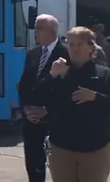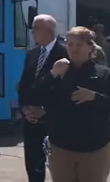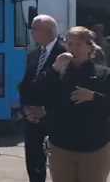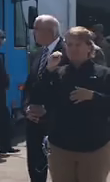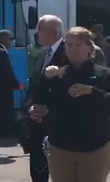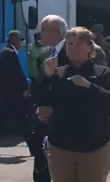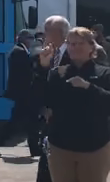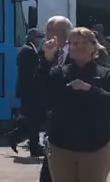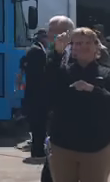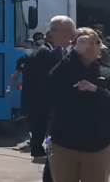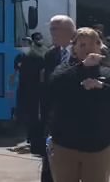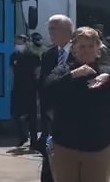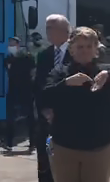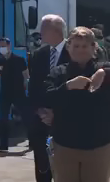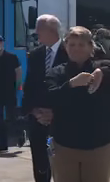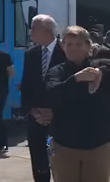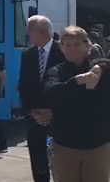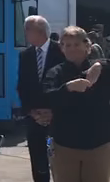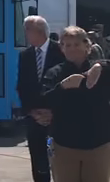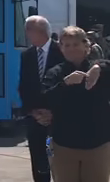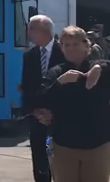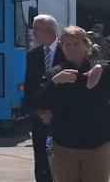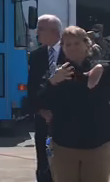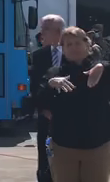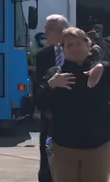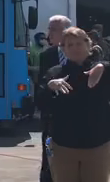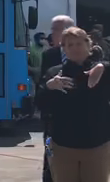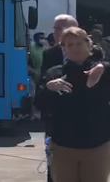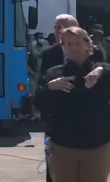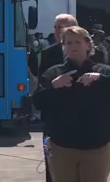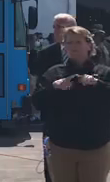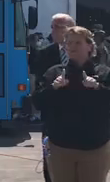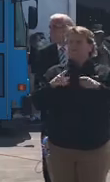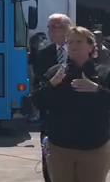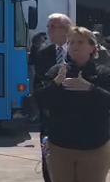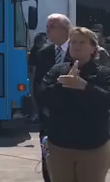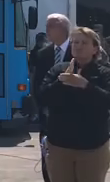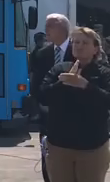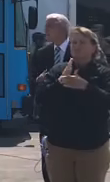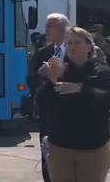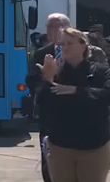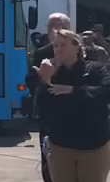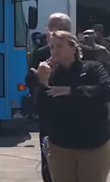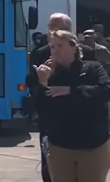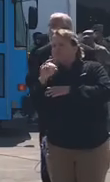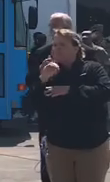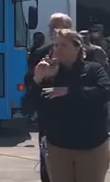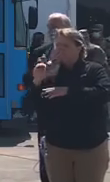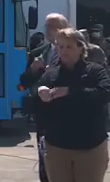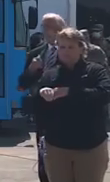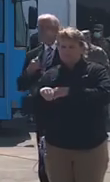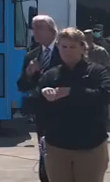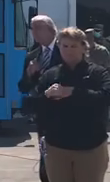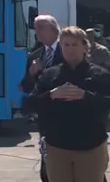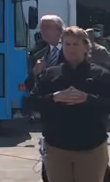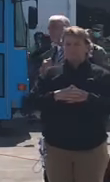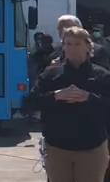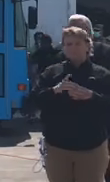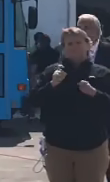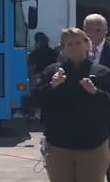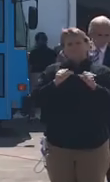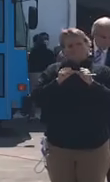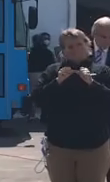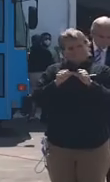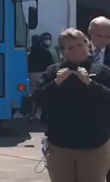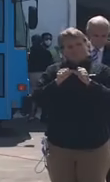average, I think, is somewhere around 15. So this is continuous trends. I think we've had almost 2 weeks where we've